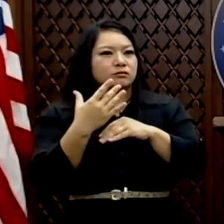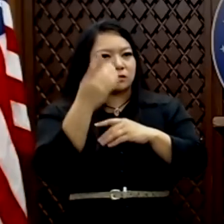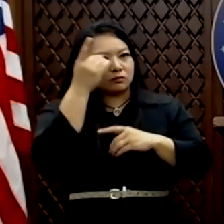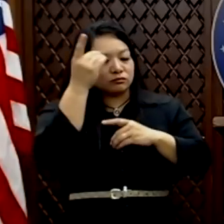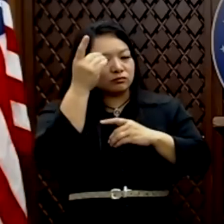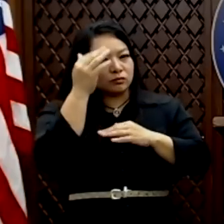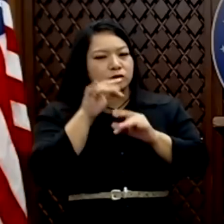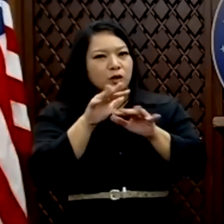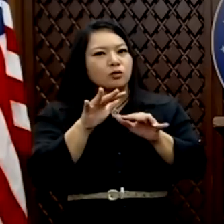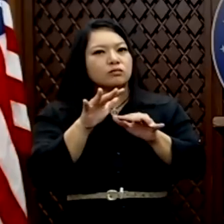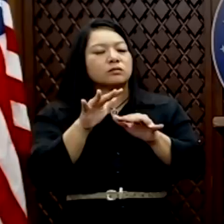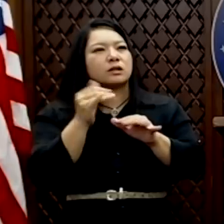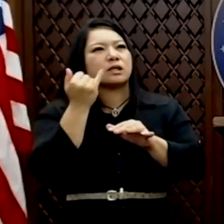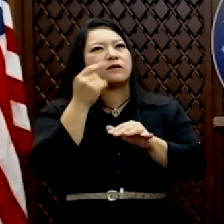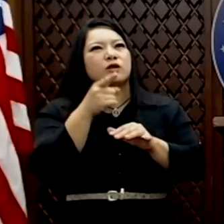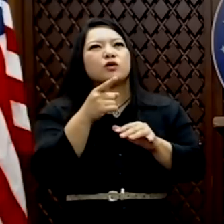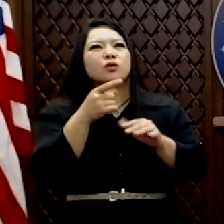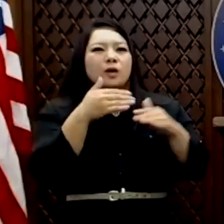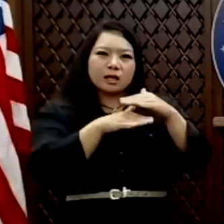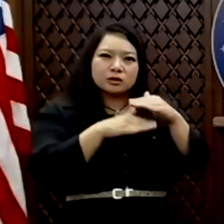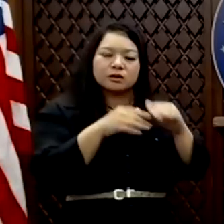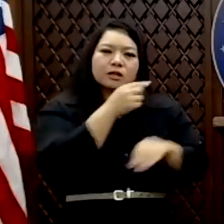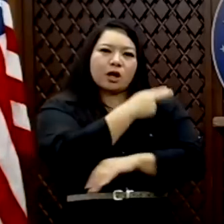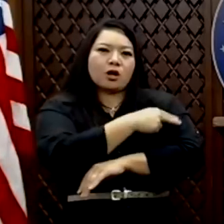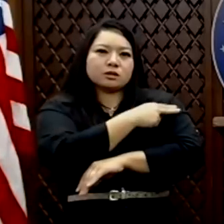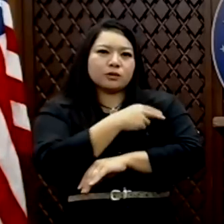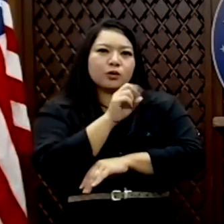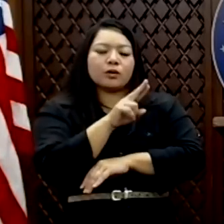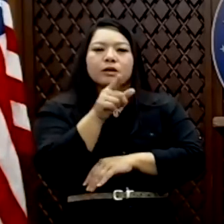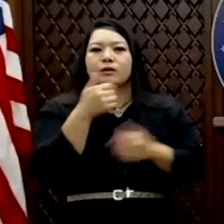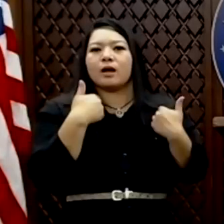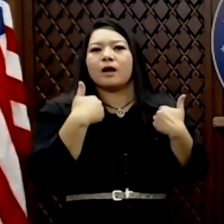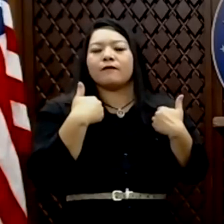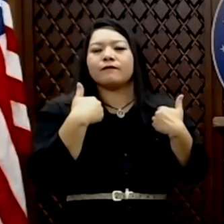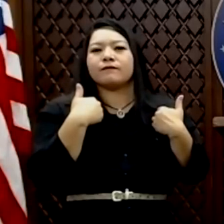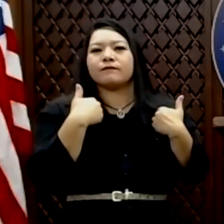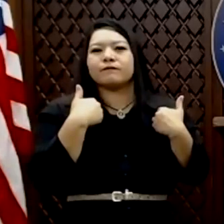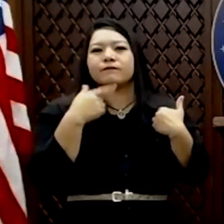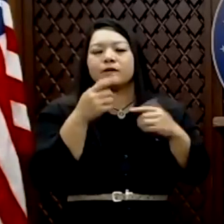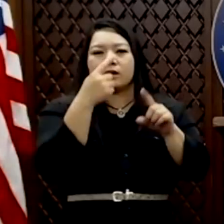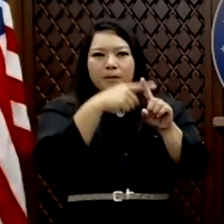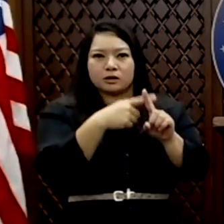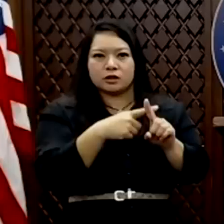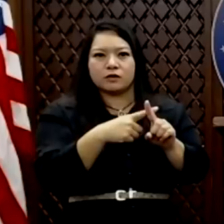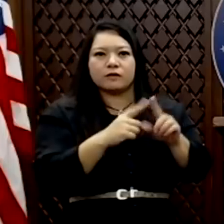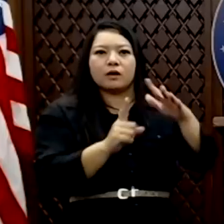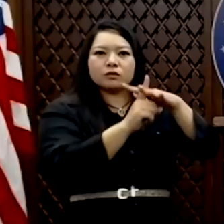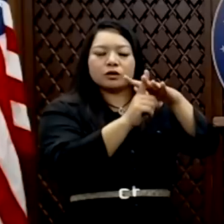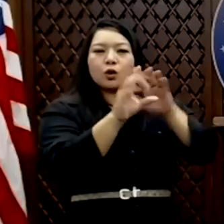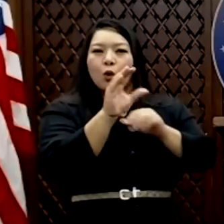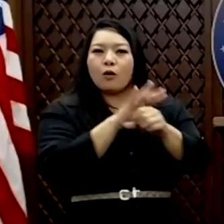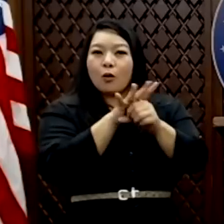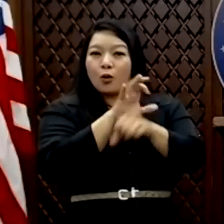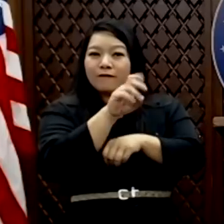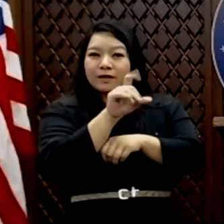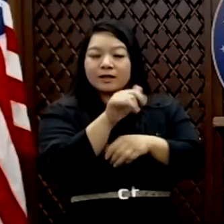we know for sure is if you're admitted at GMH or the skilled nursing unit and you have COVID, that was a very reliable data point. So that's what we